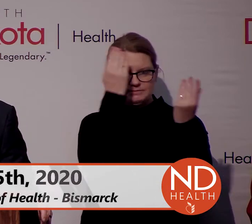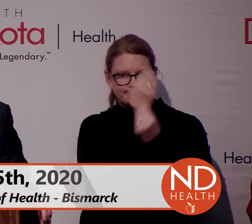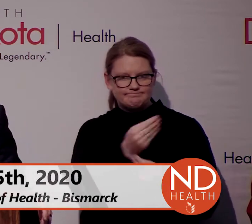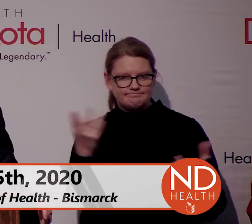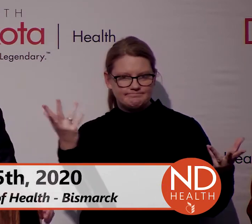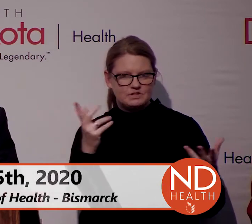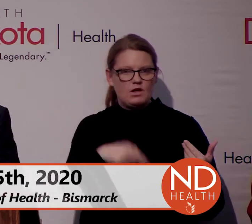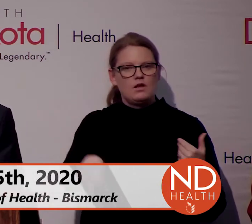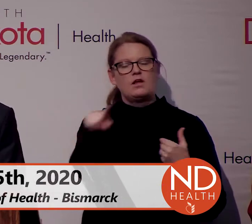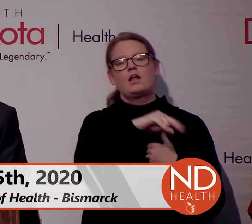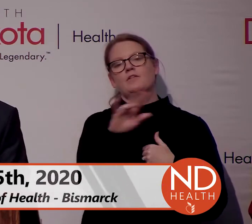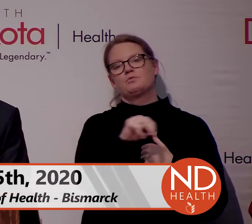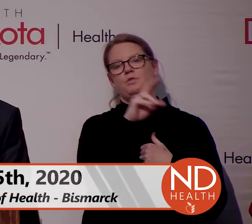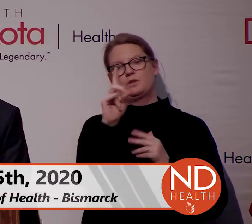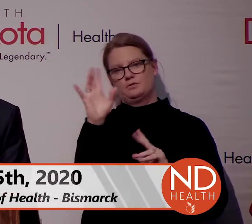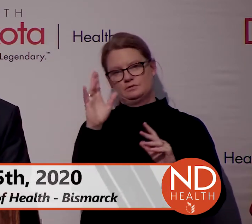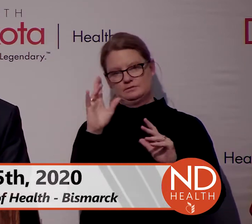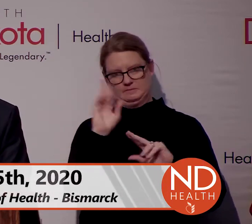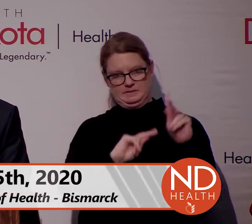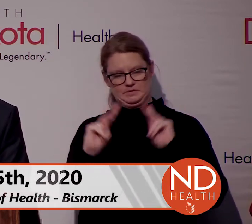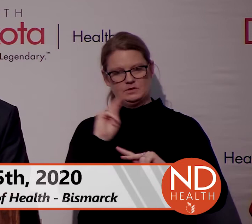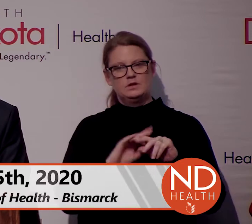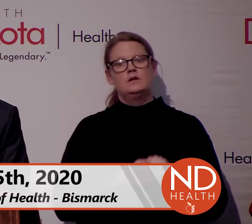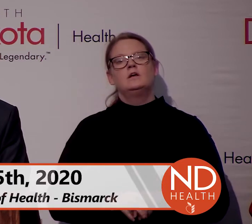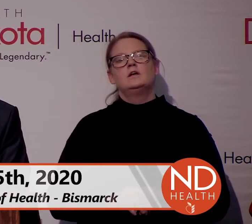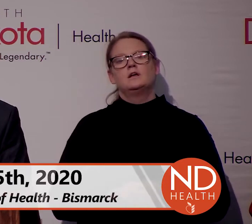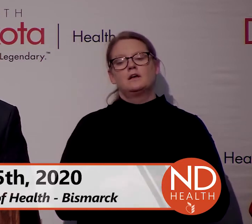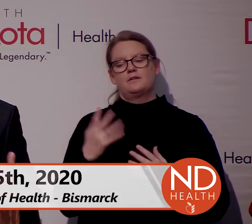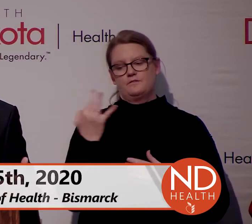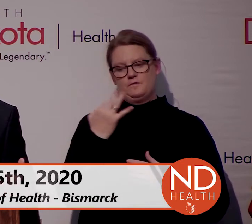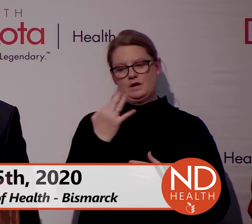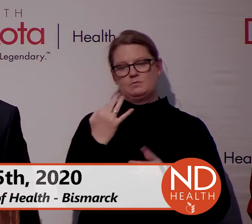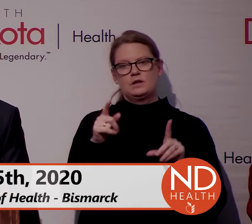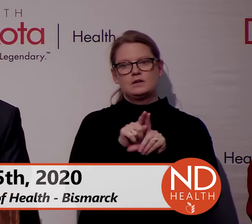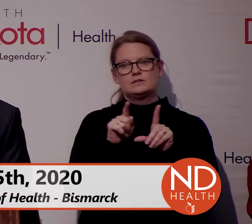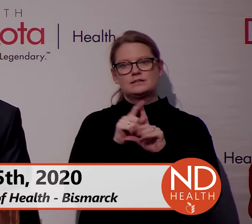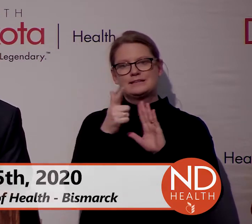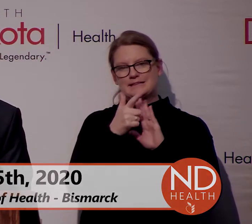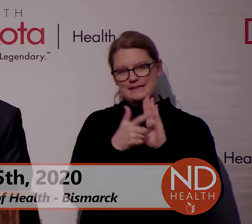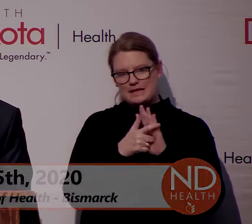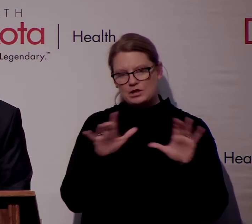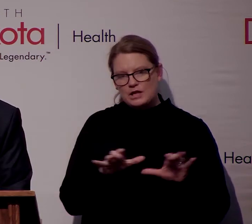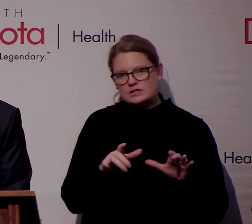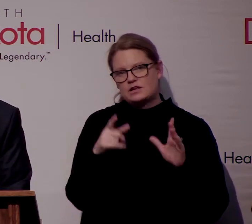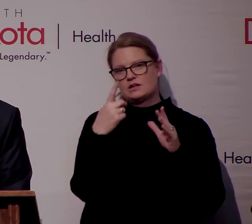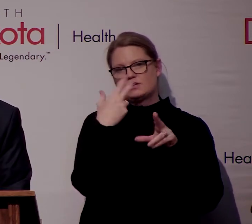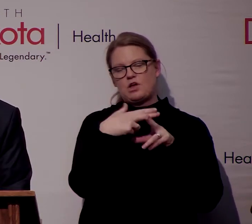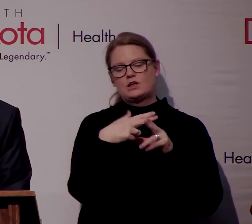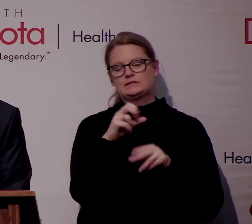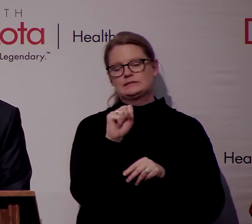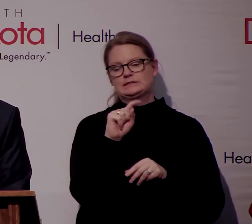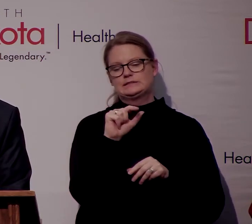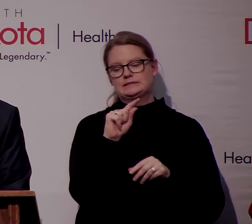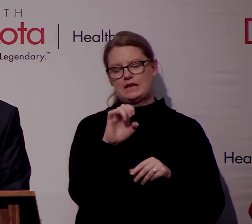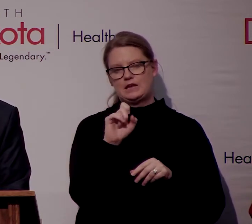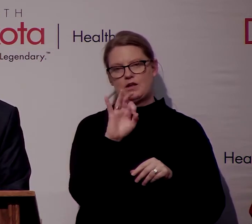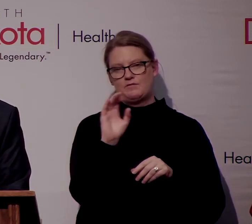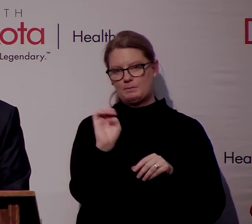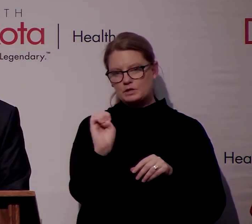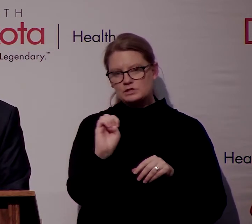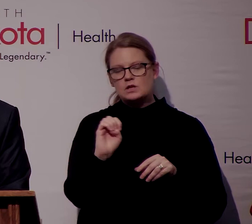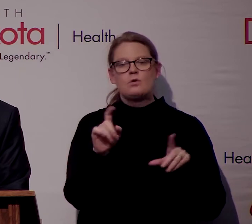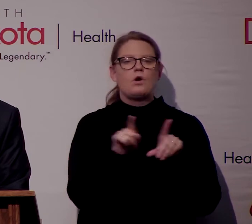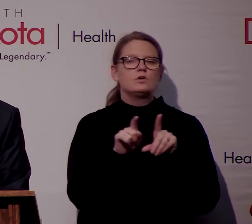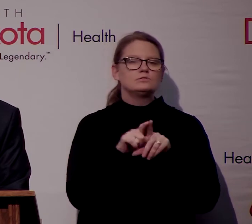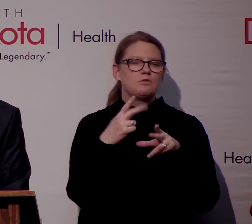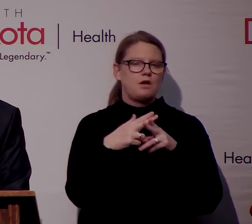On Friday, we announced a legal action called a state of emergency. We also called that a state of calm because we were well